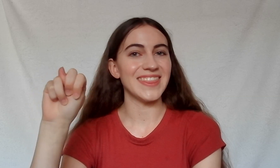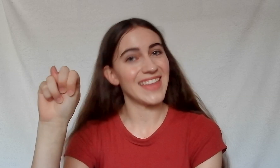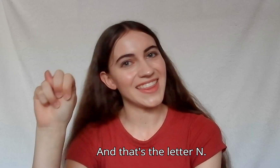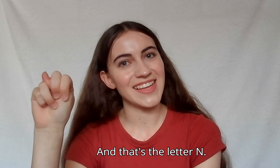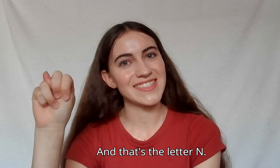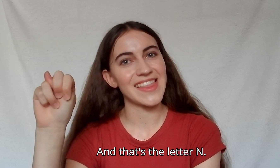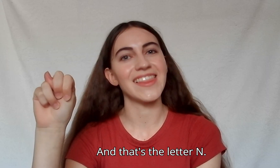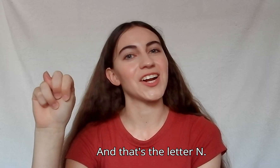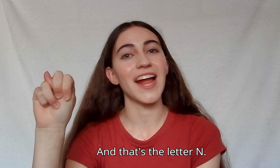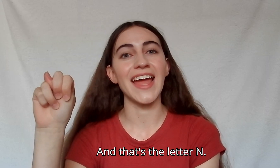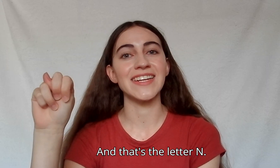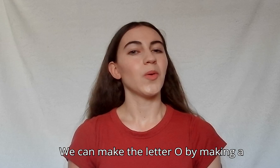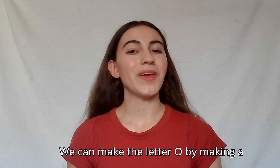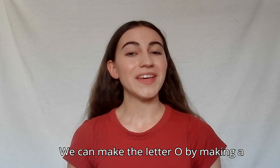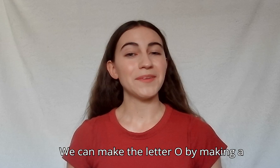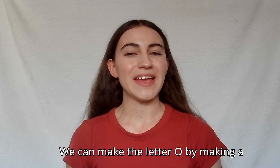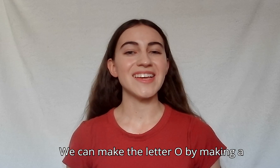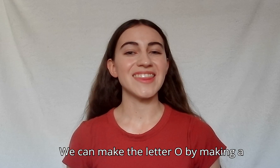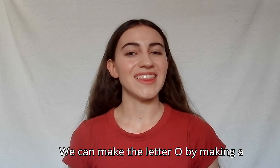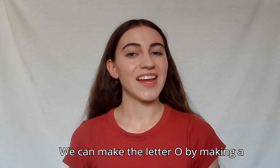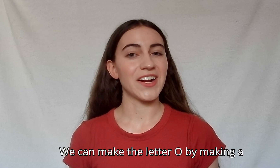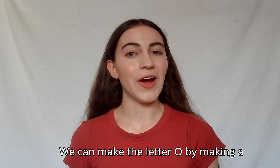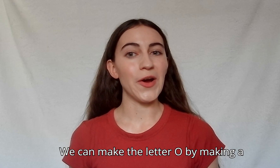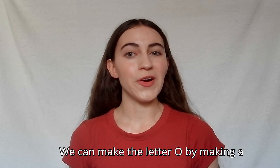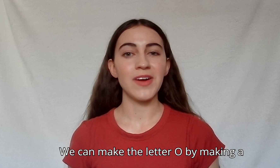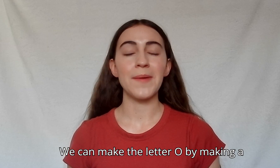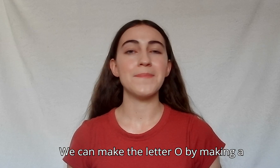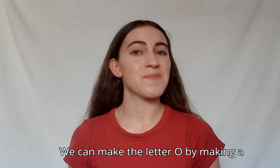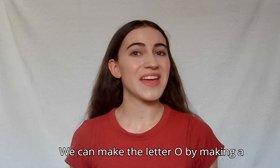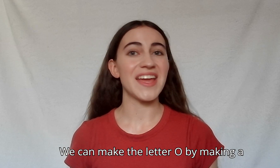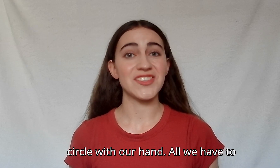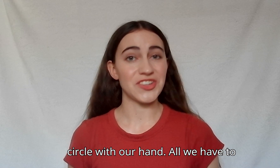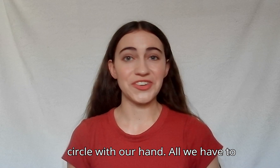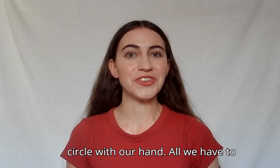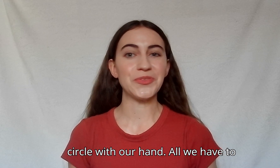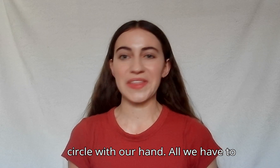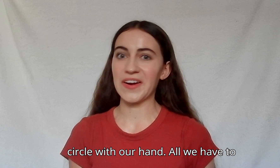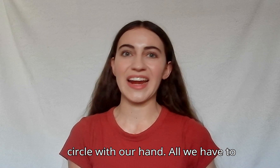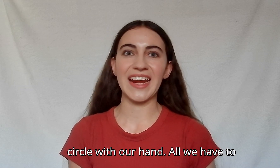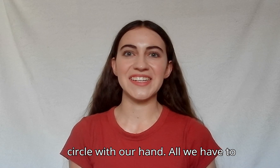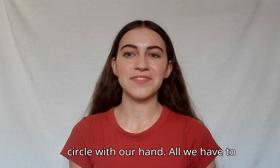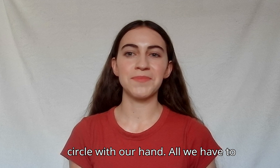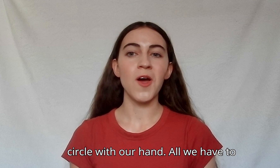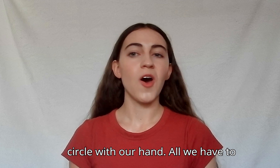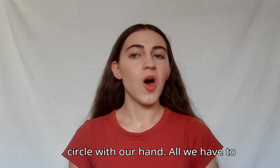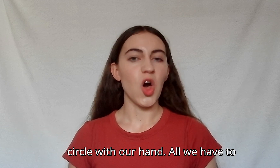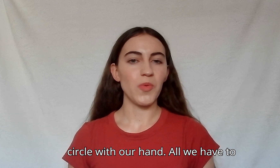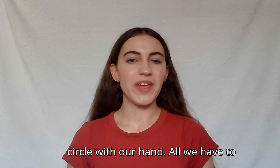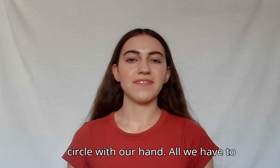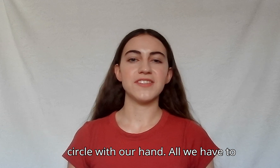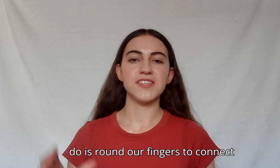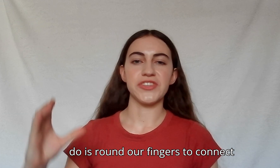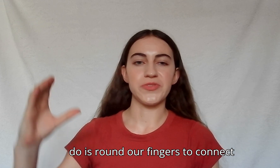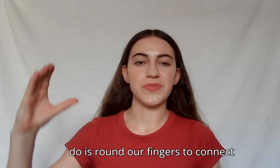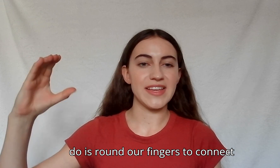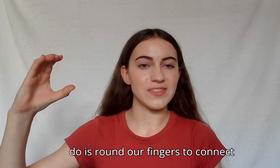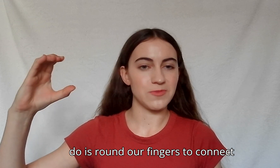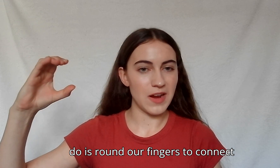And that's the letter N. We can make the letter O by making a circle with our hand. All we have to do is round